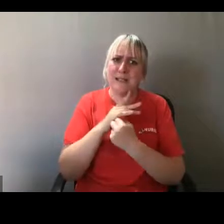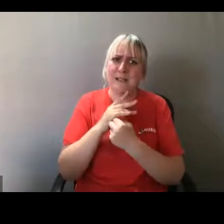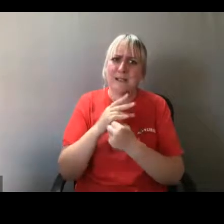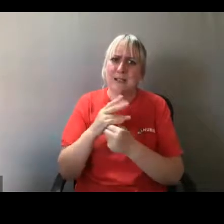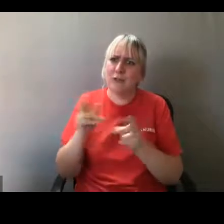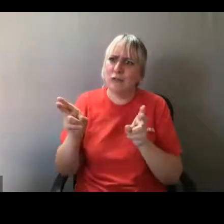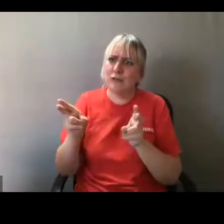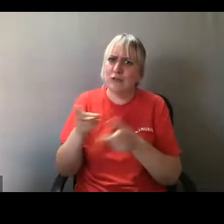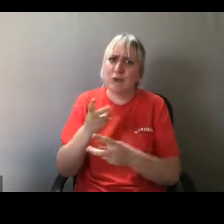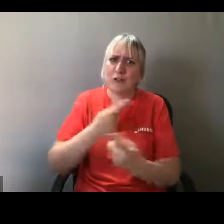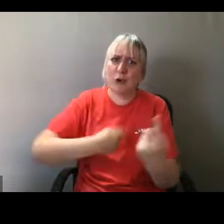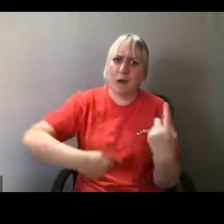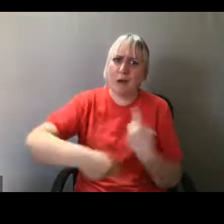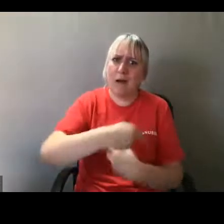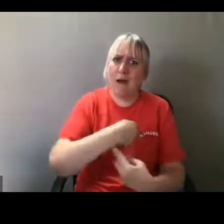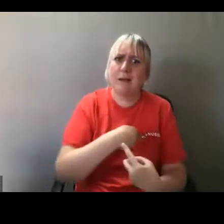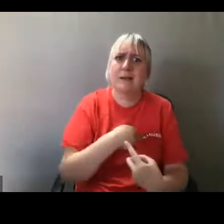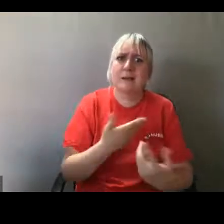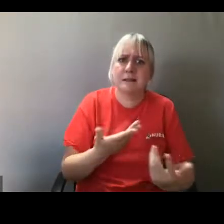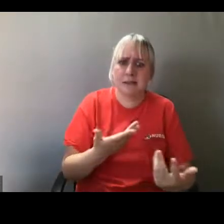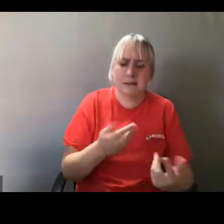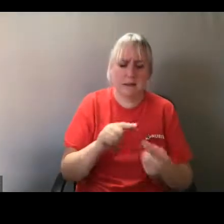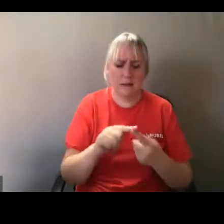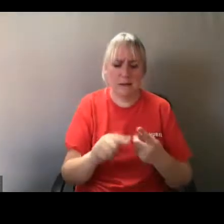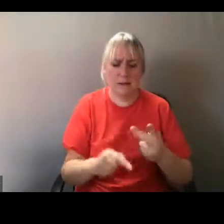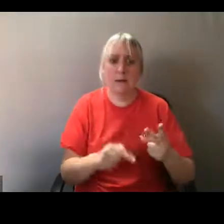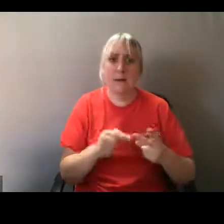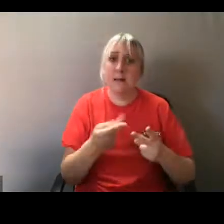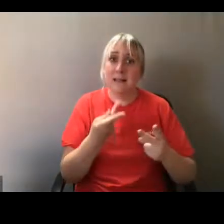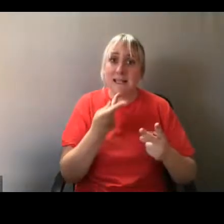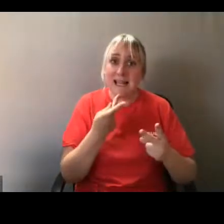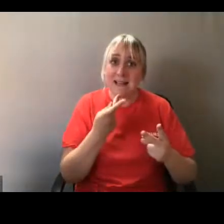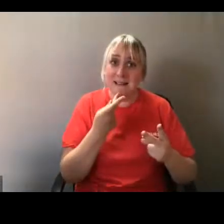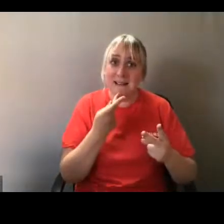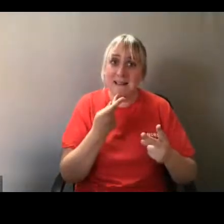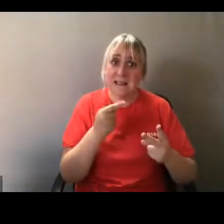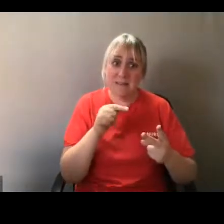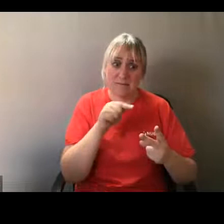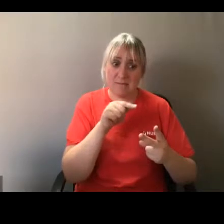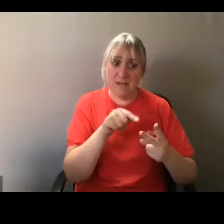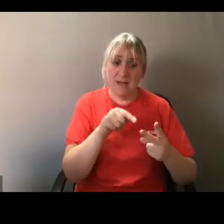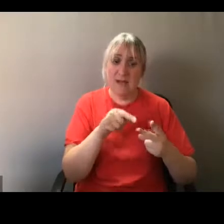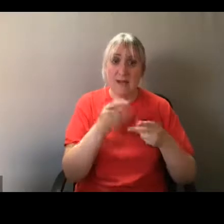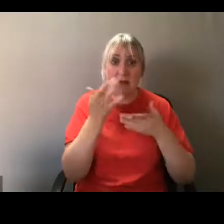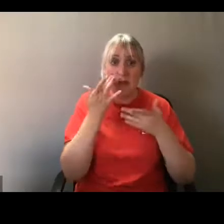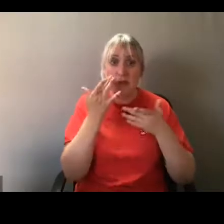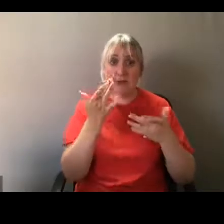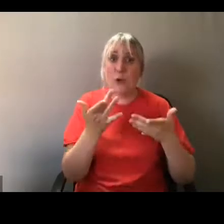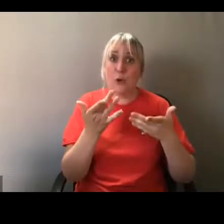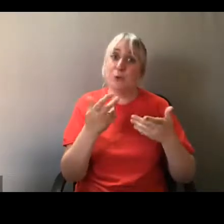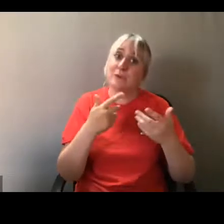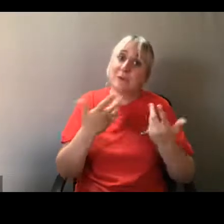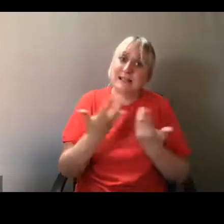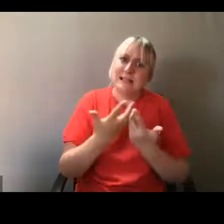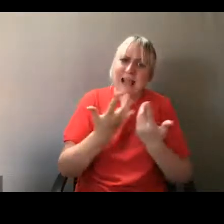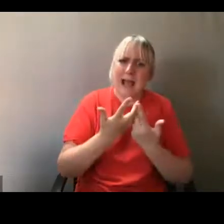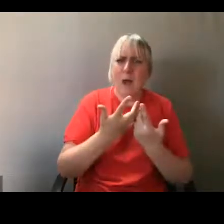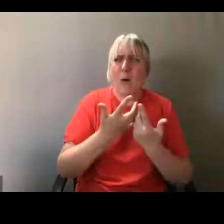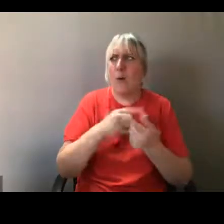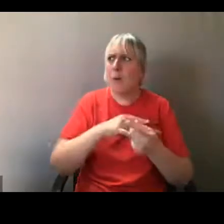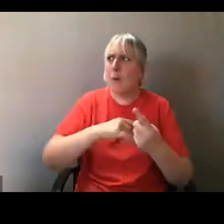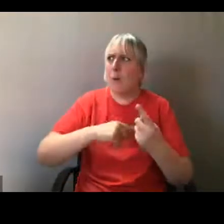restrictions on us. And secondly, it's a method of thinking